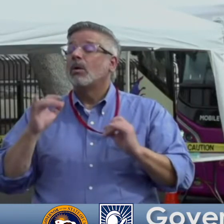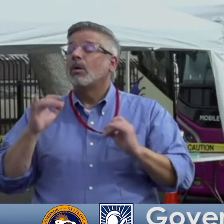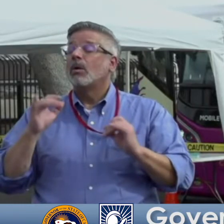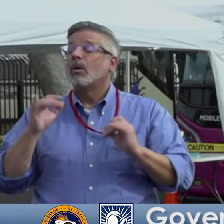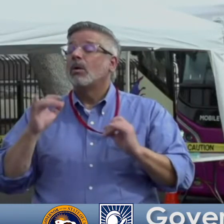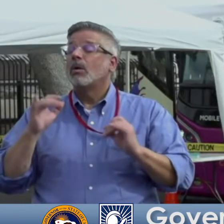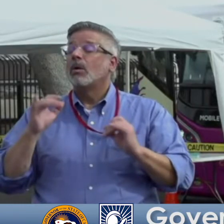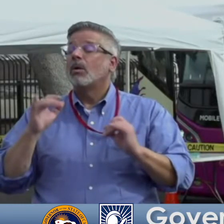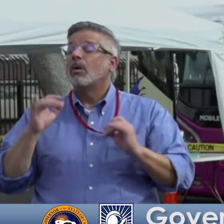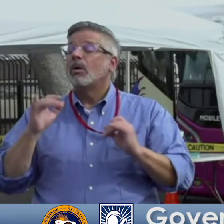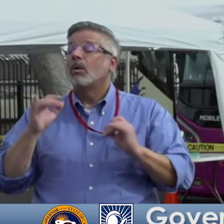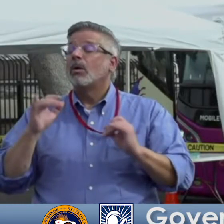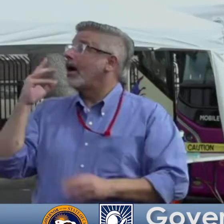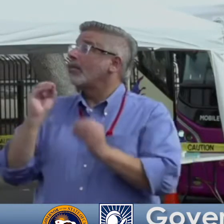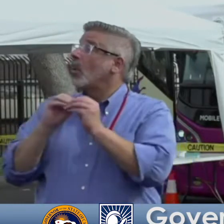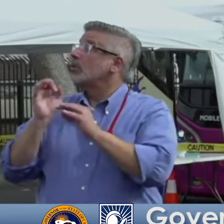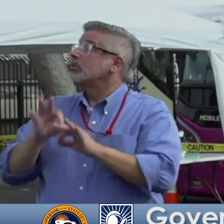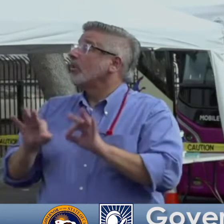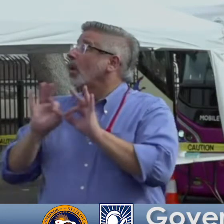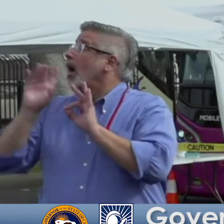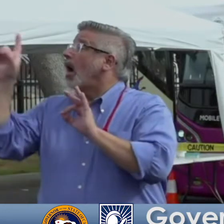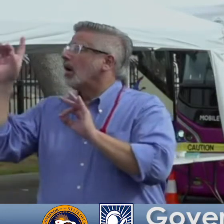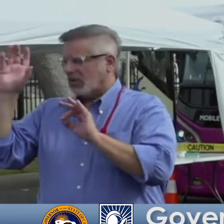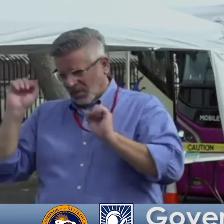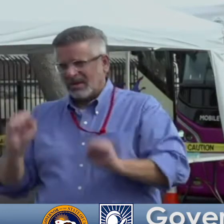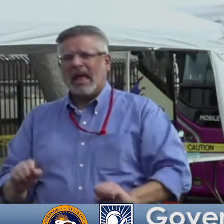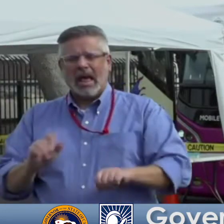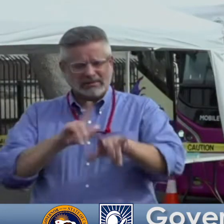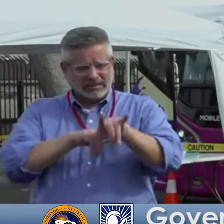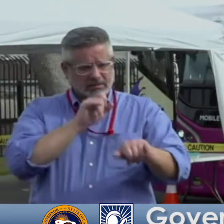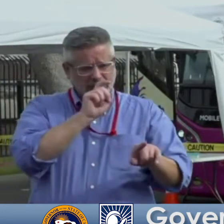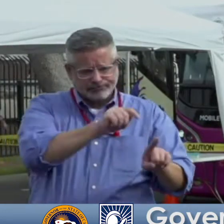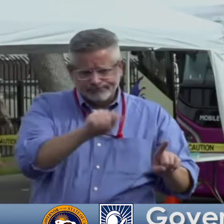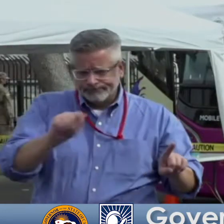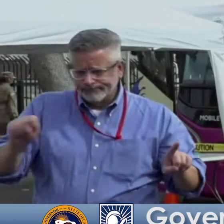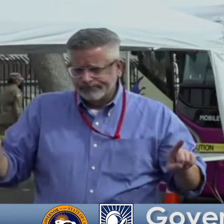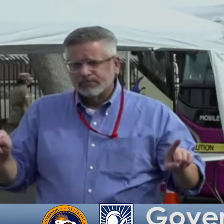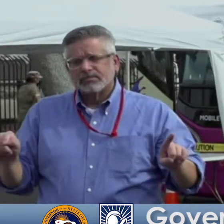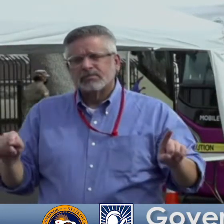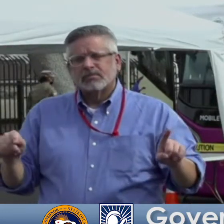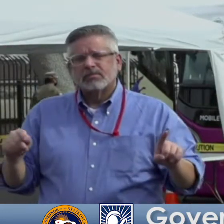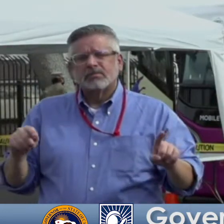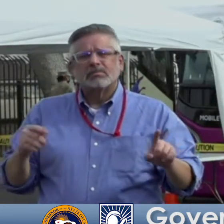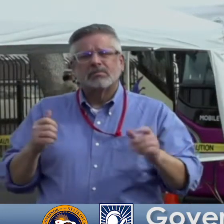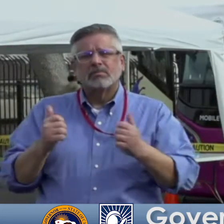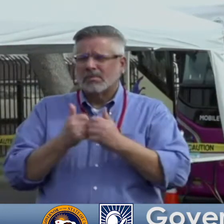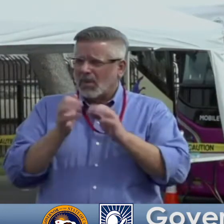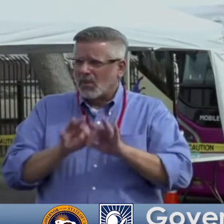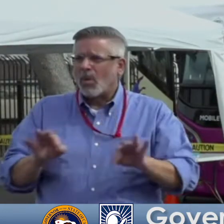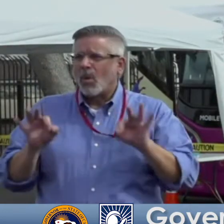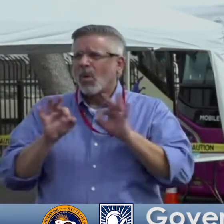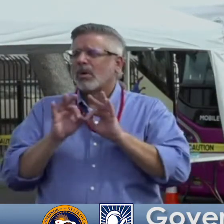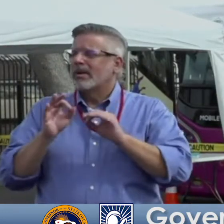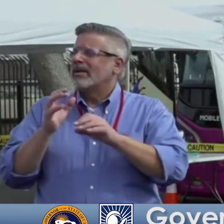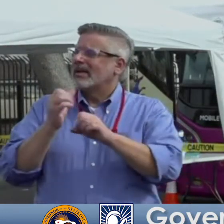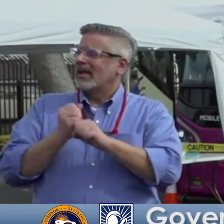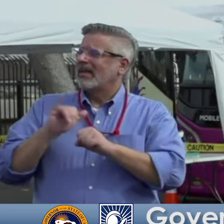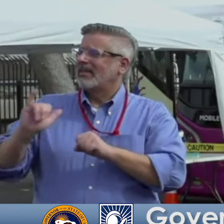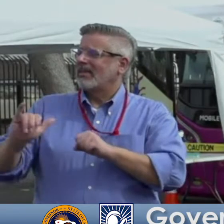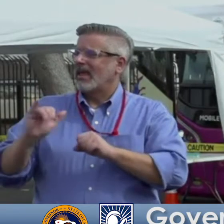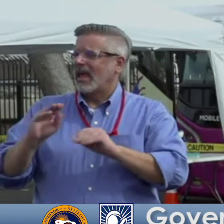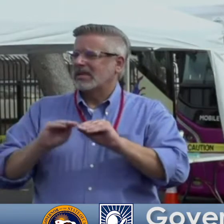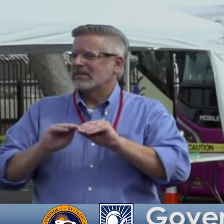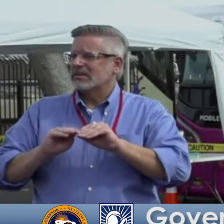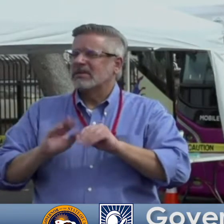eye off the ball around the most important and pressing issues in this state. But right now, the most important and pressing issue is getting this